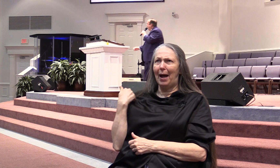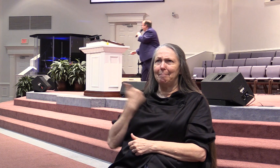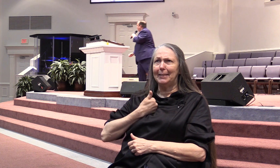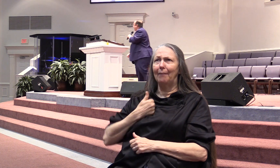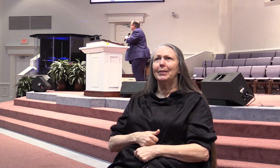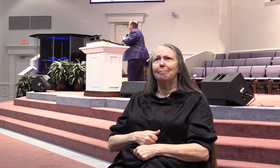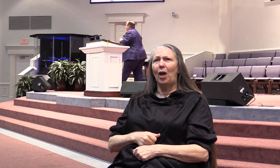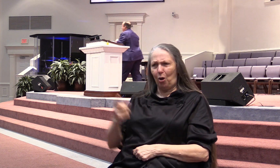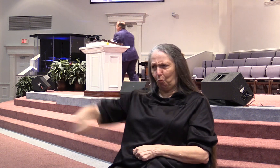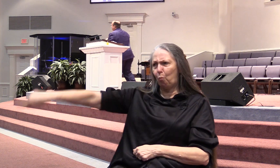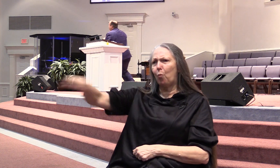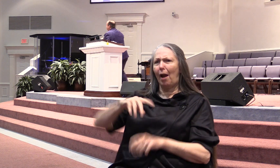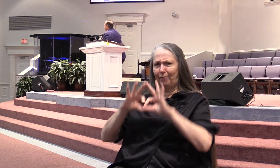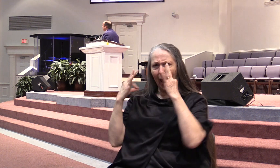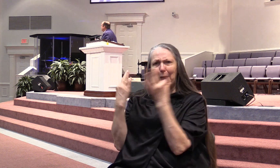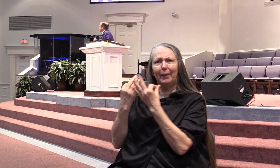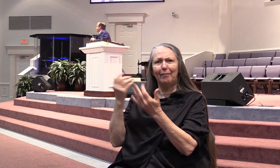are family.